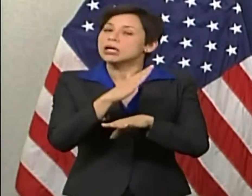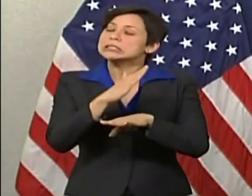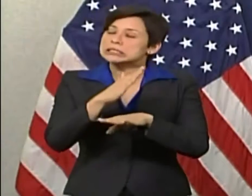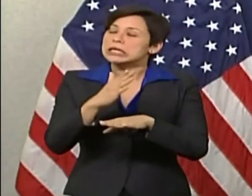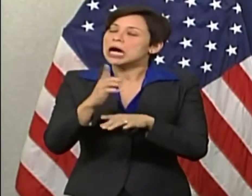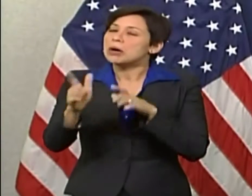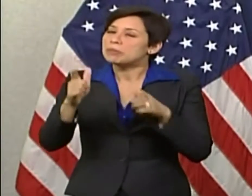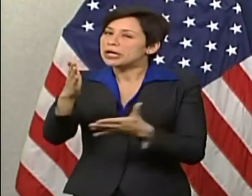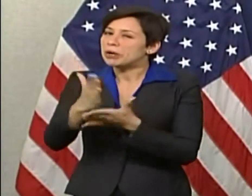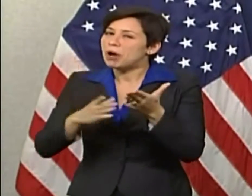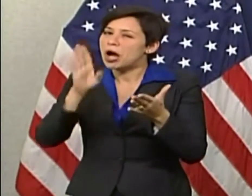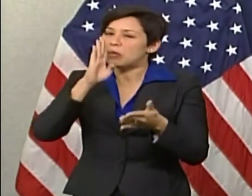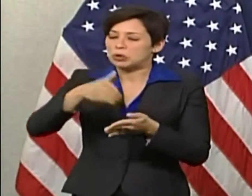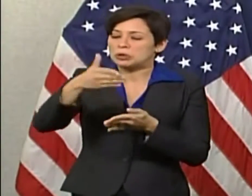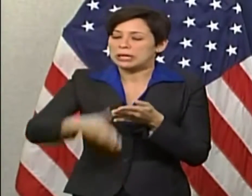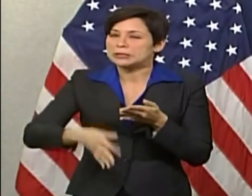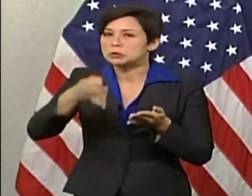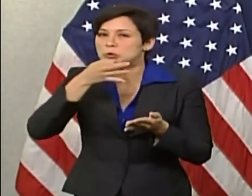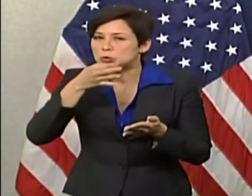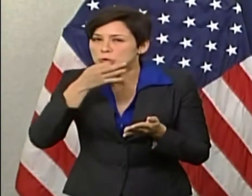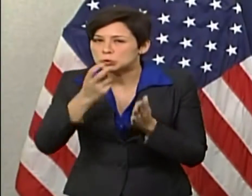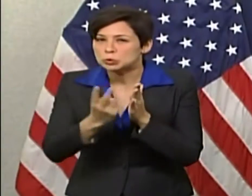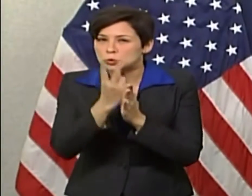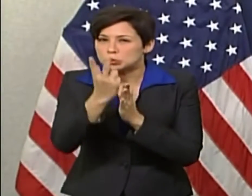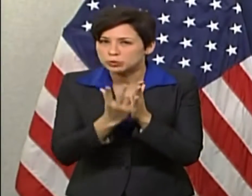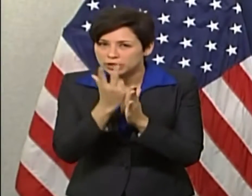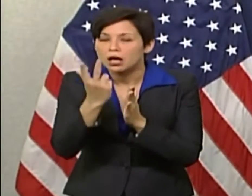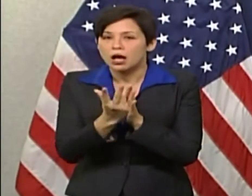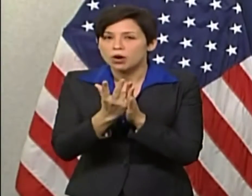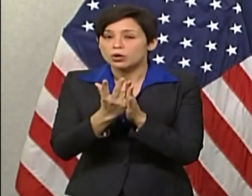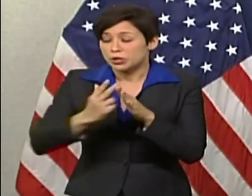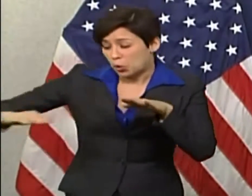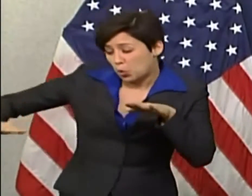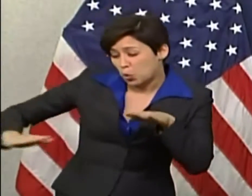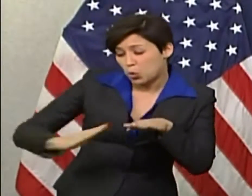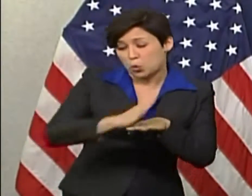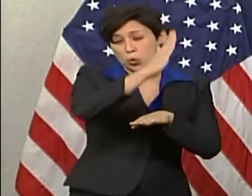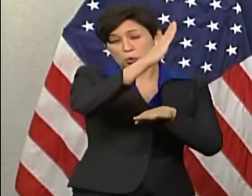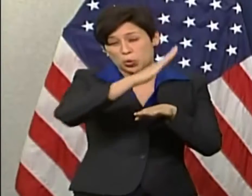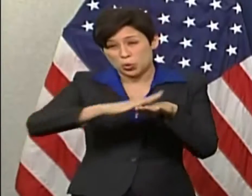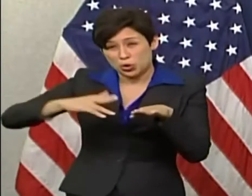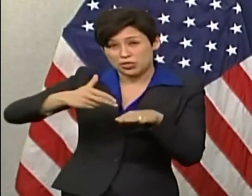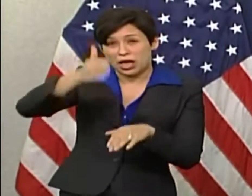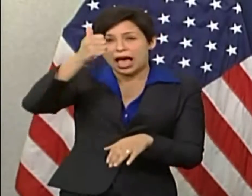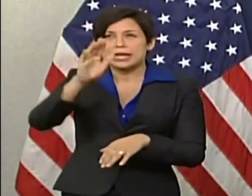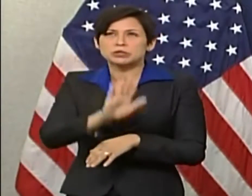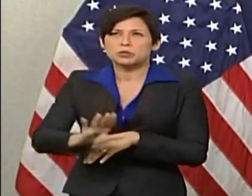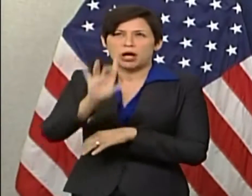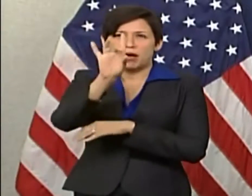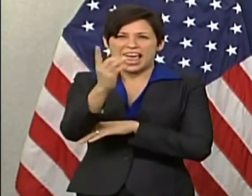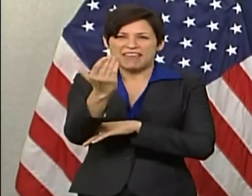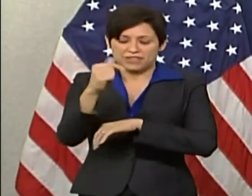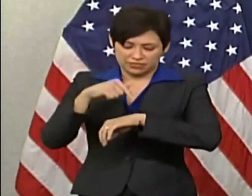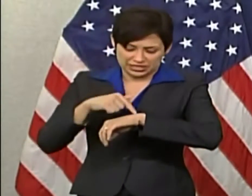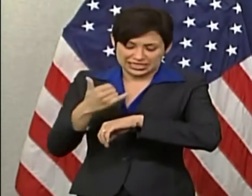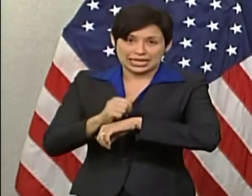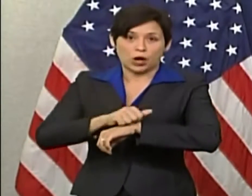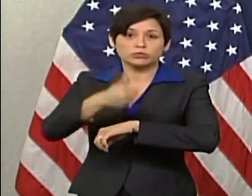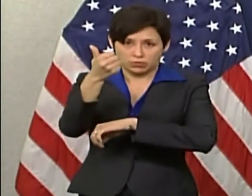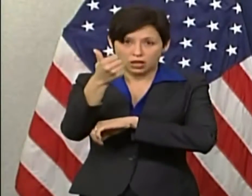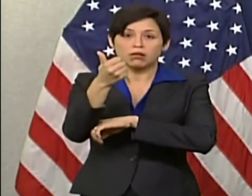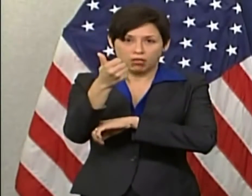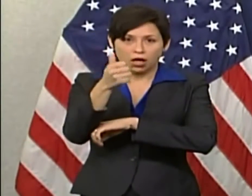will be over in the next couple of hours. The high tide was at roughly 8:15. It is now 10